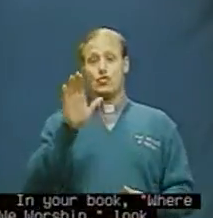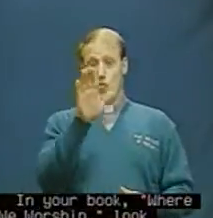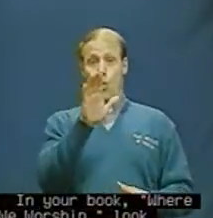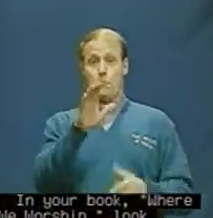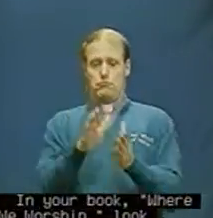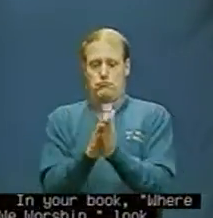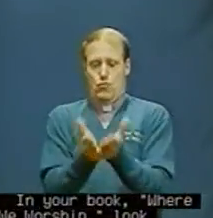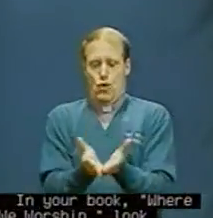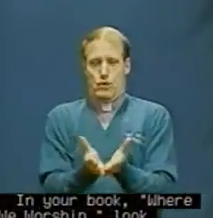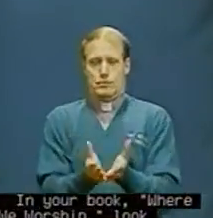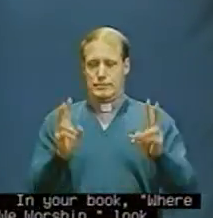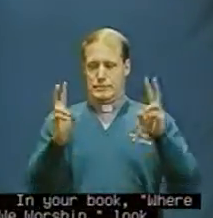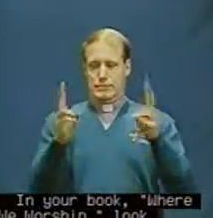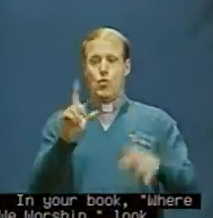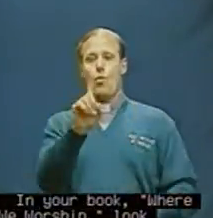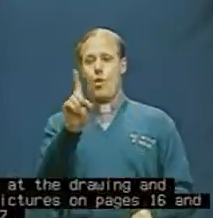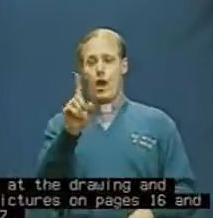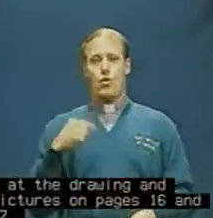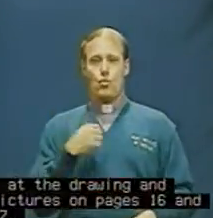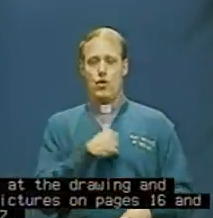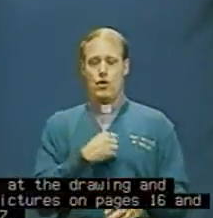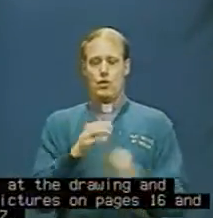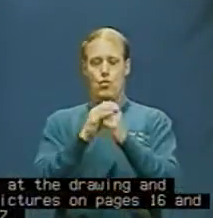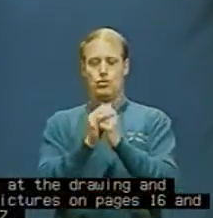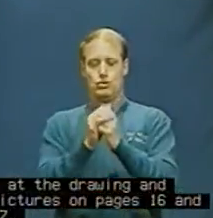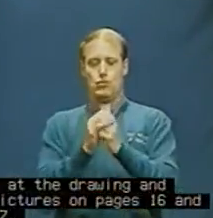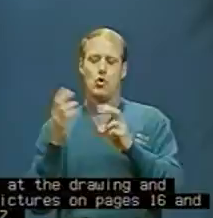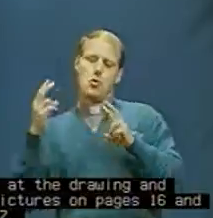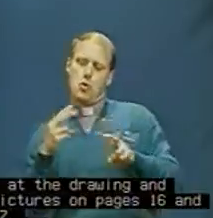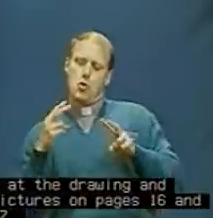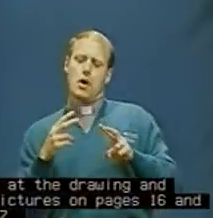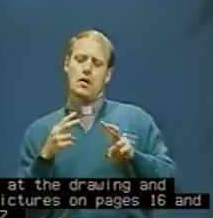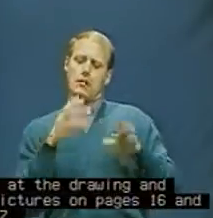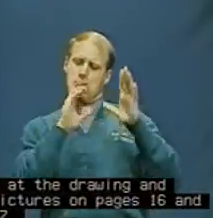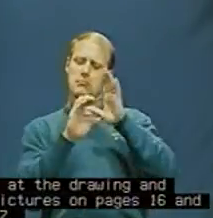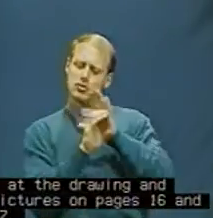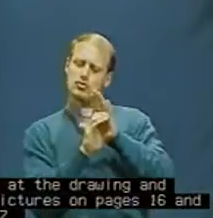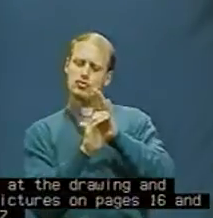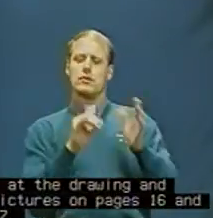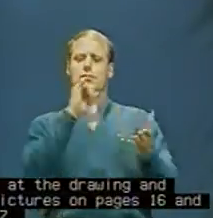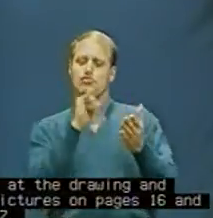In your book, Where We Worship, look at the drawing and pictures on page 16 and 17.